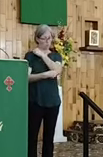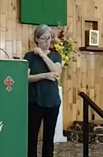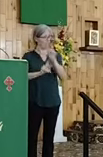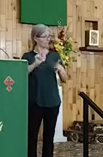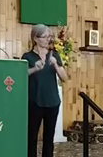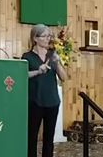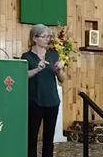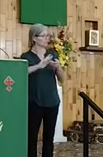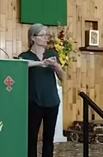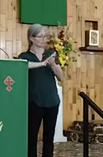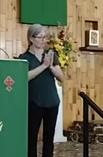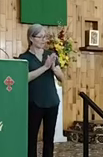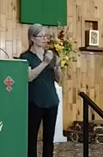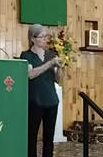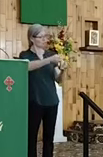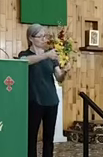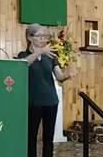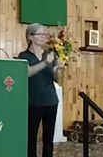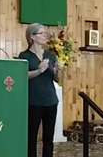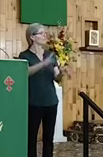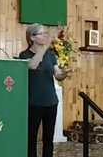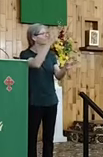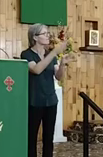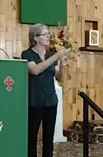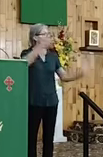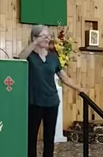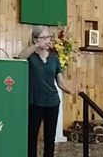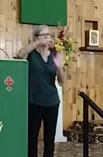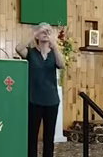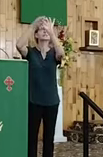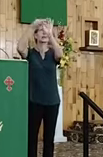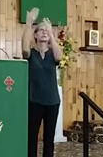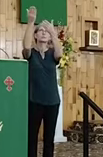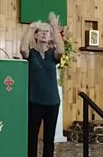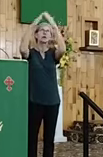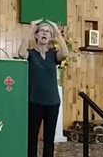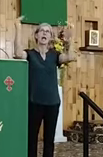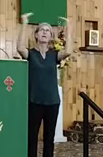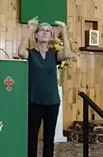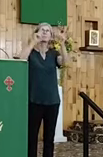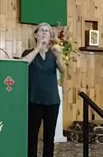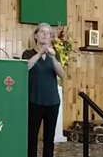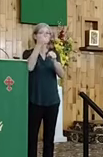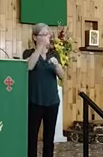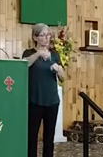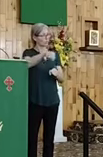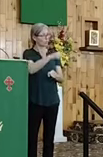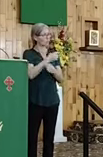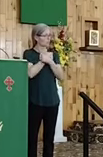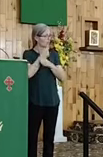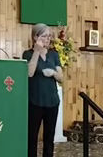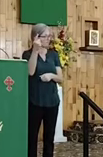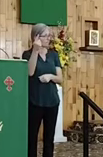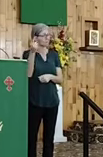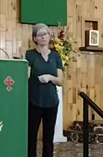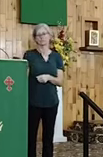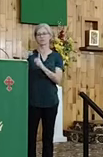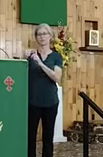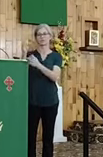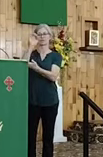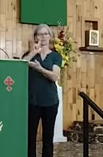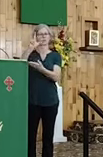to be rich in faith and heirs of the kingdom that he promised to those who love him? The word of the Lord.